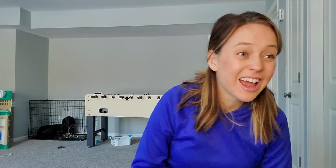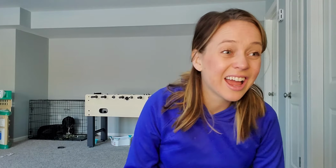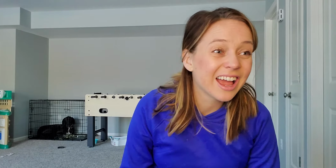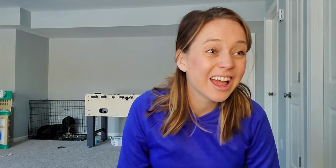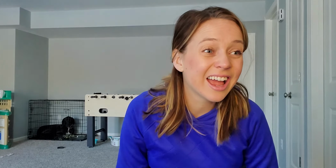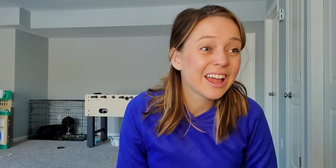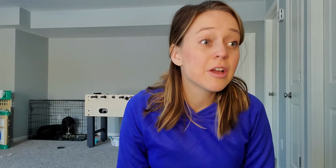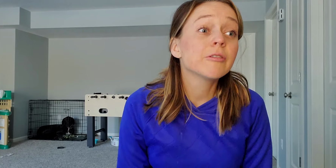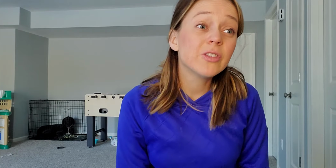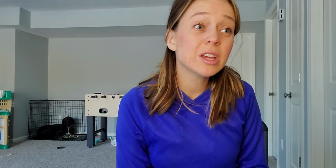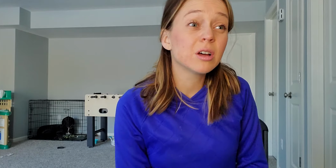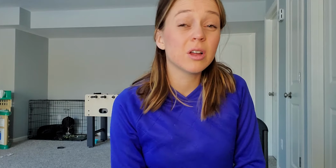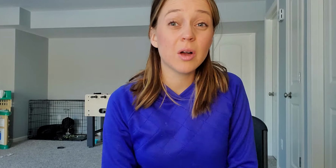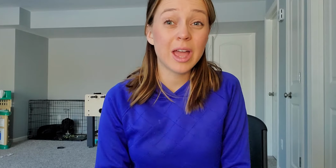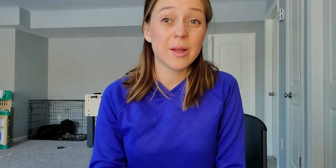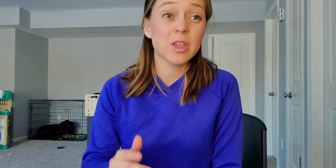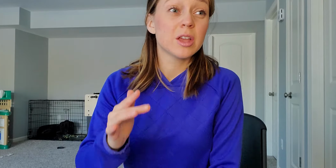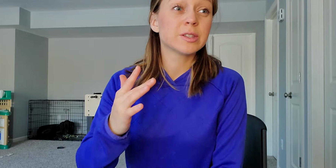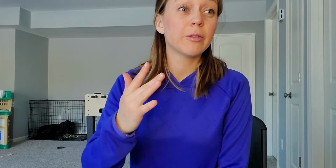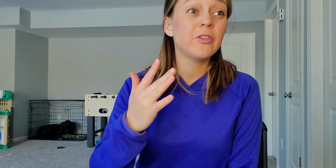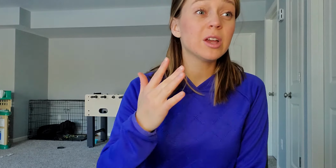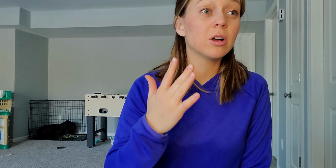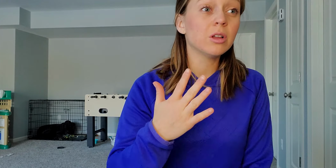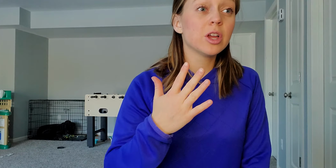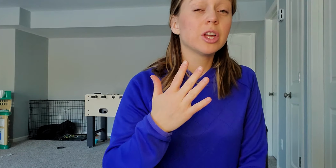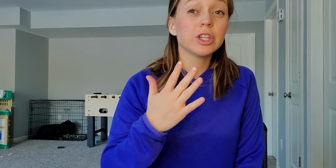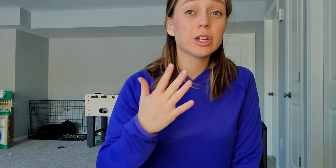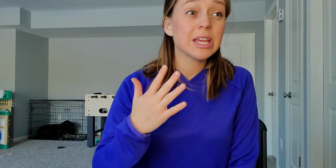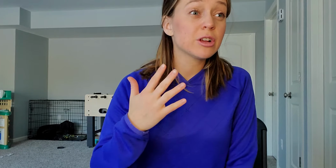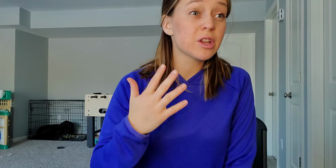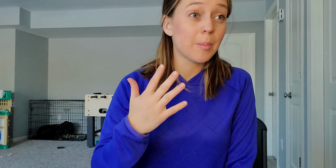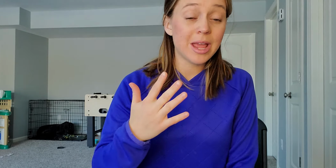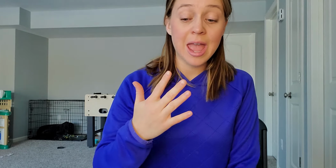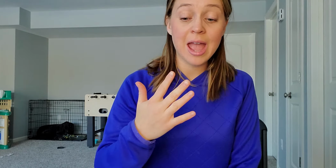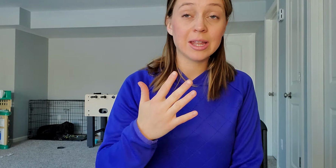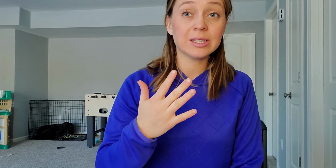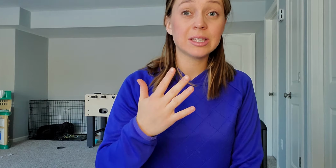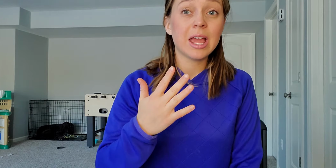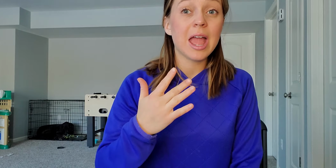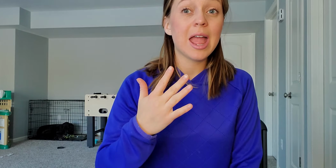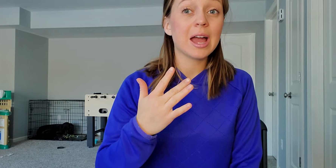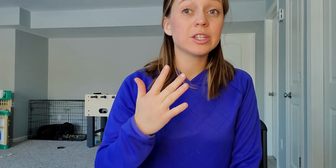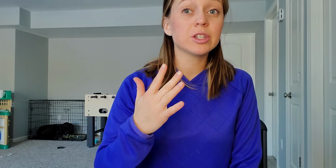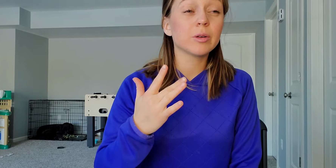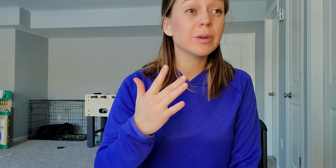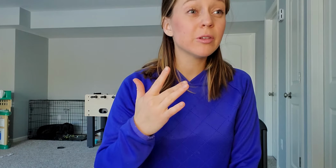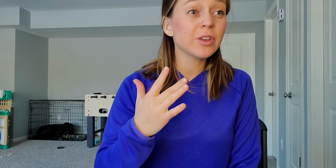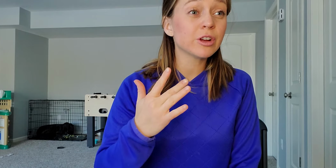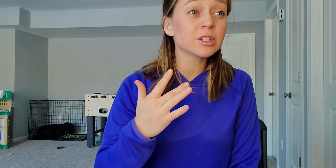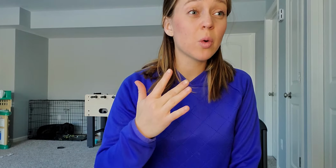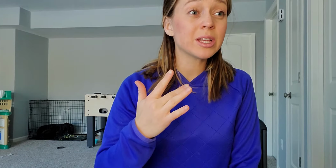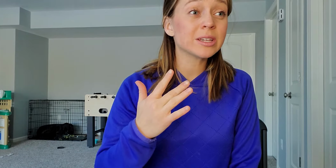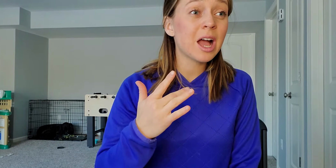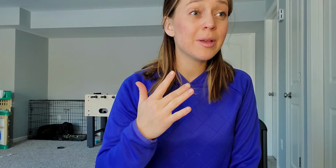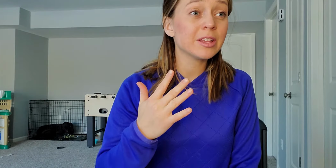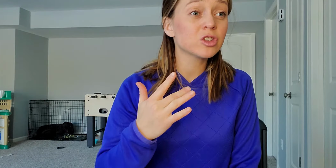for feel? Feel. Okay. So feel, you're going to take your dominant hand, and your middle finger is going to come in just